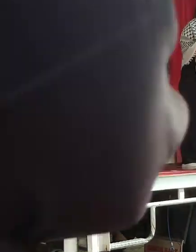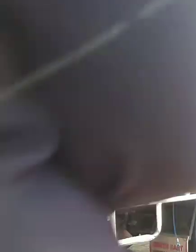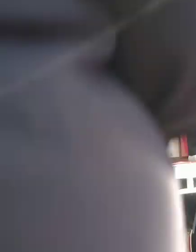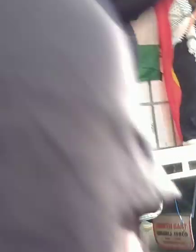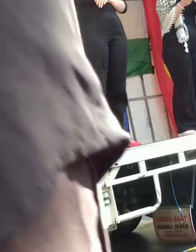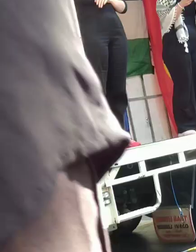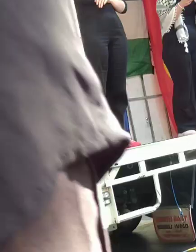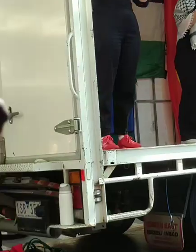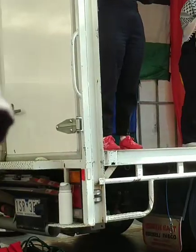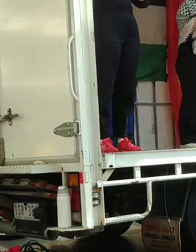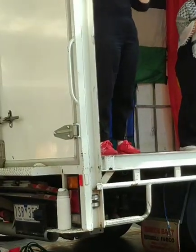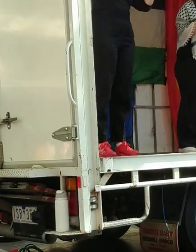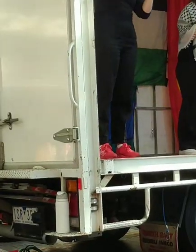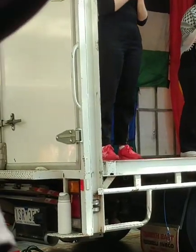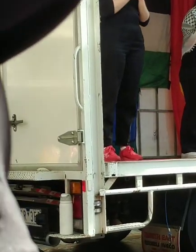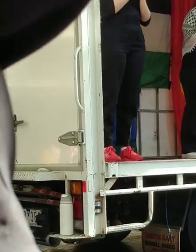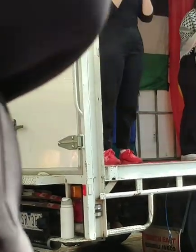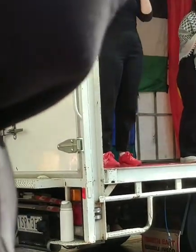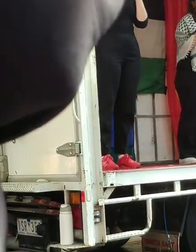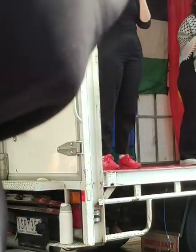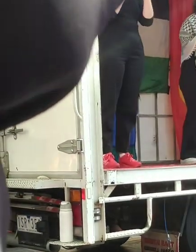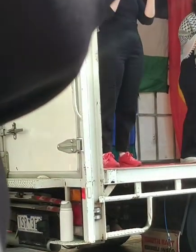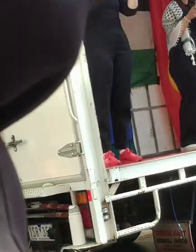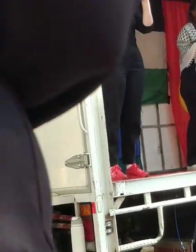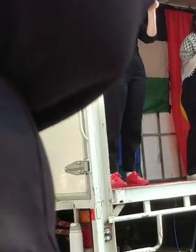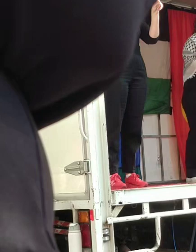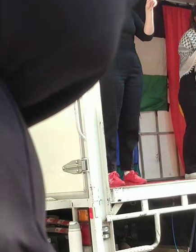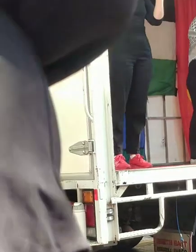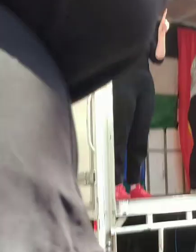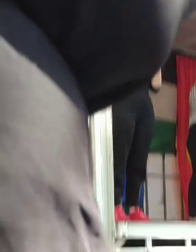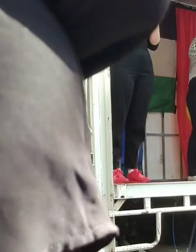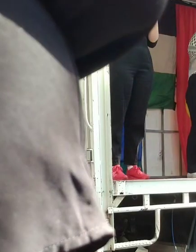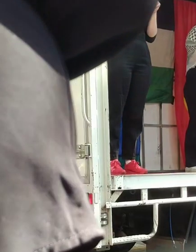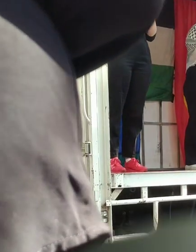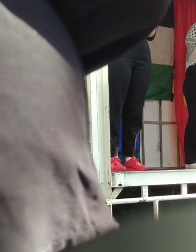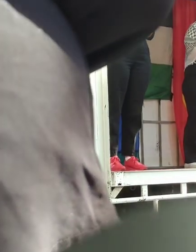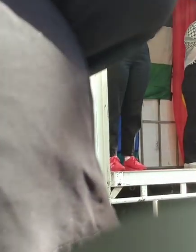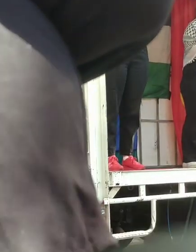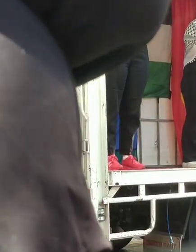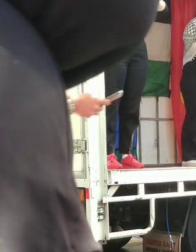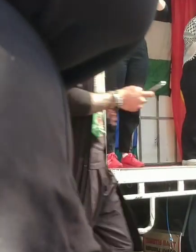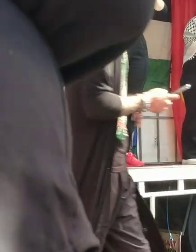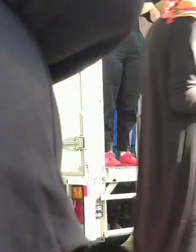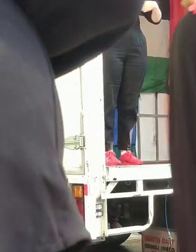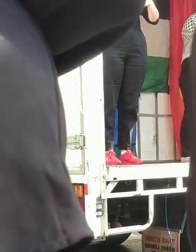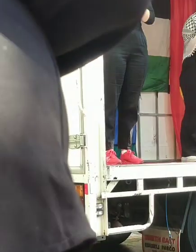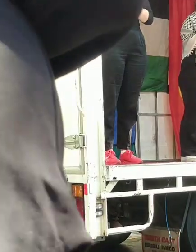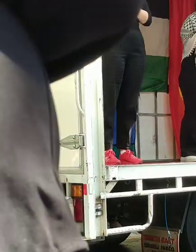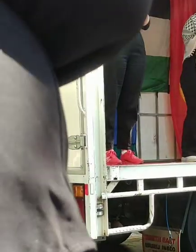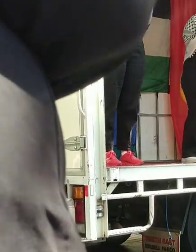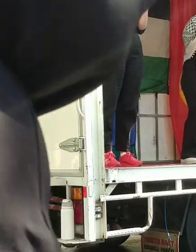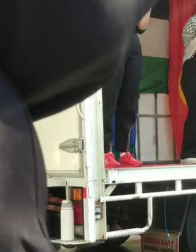Bank is under Palestinian authority. It, however, consists of illegal settlements of Israeli soldiers around the streets. There are continuous killings,